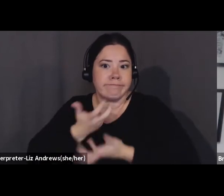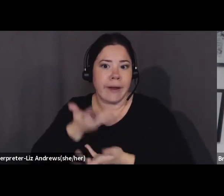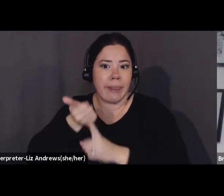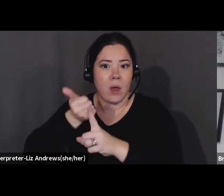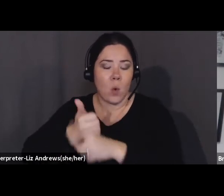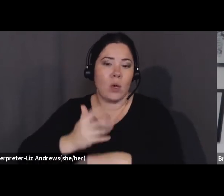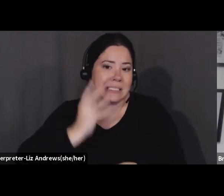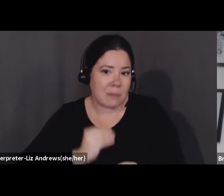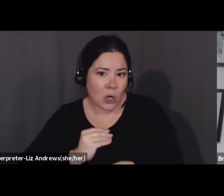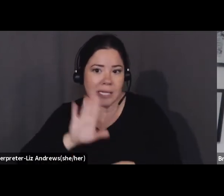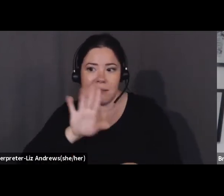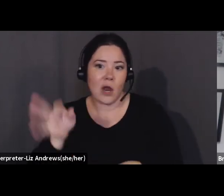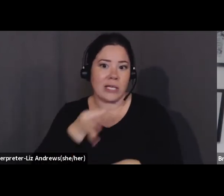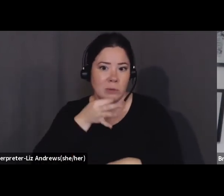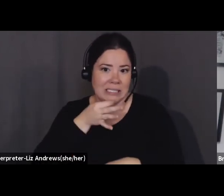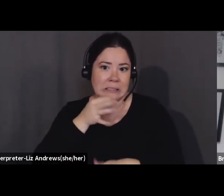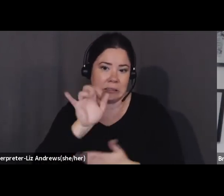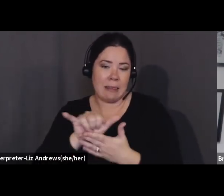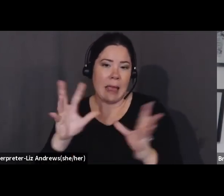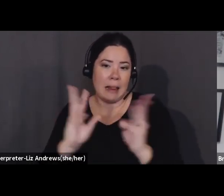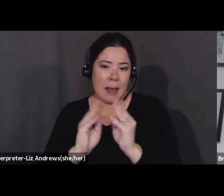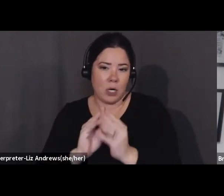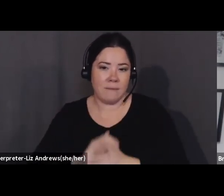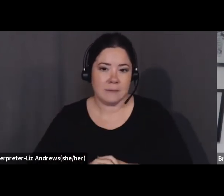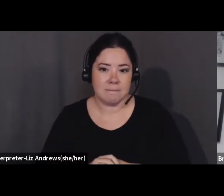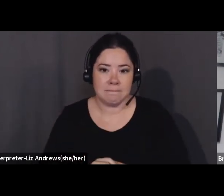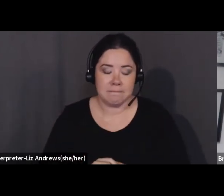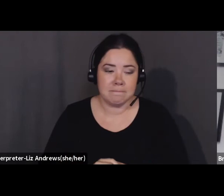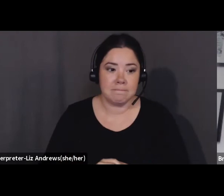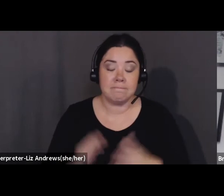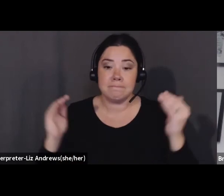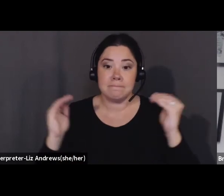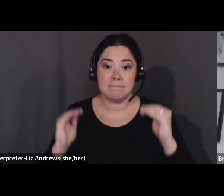the collaborative. Next slide, please.